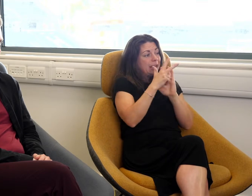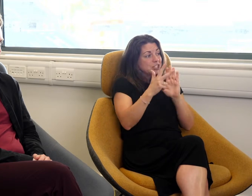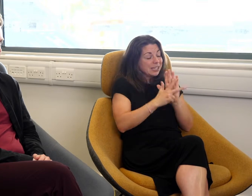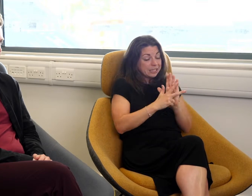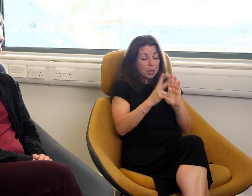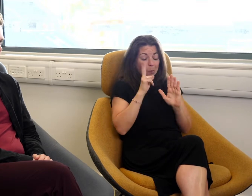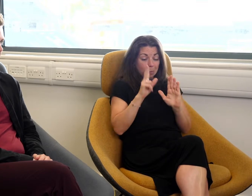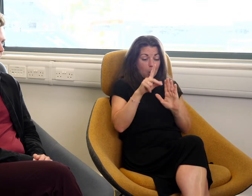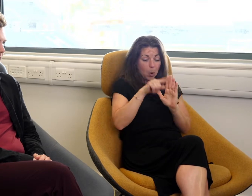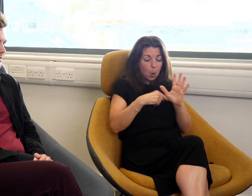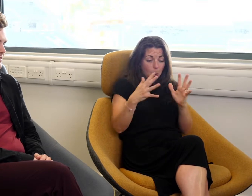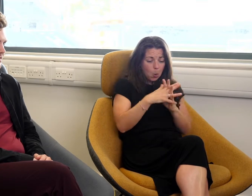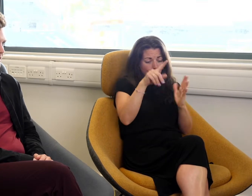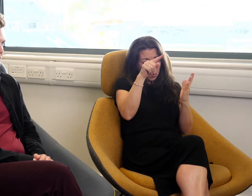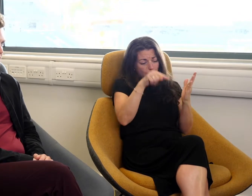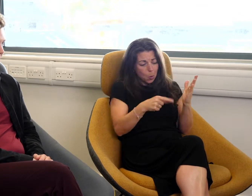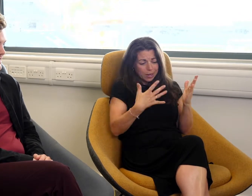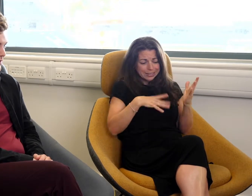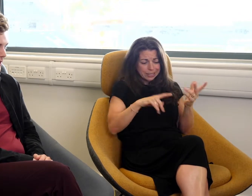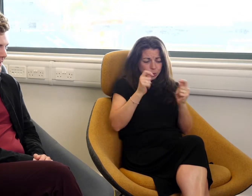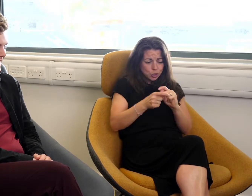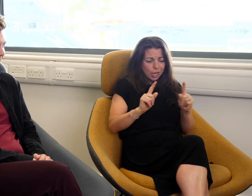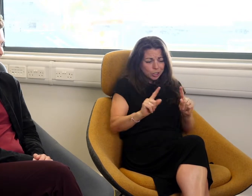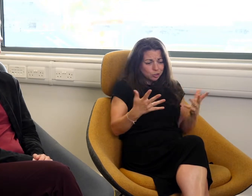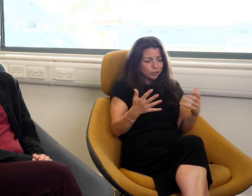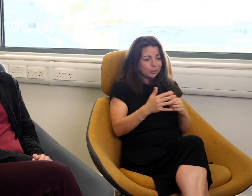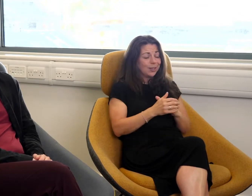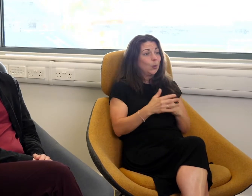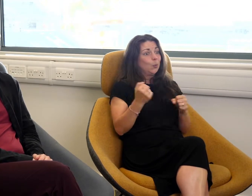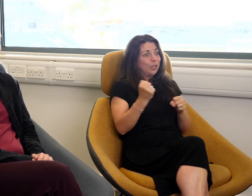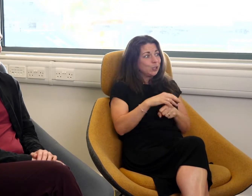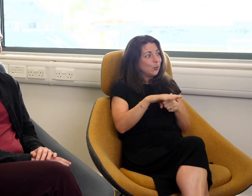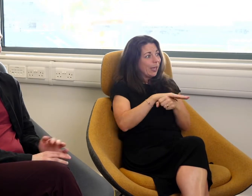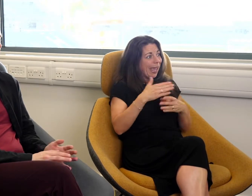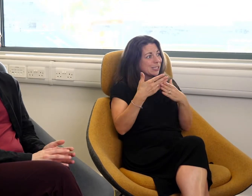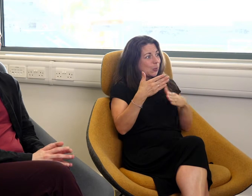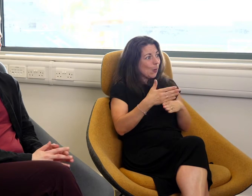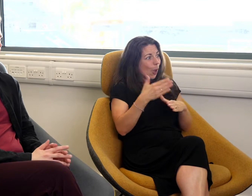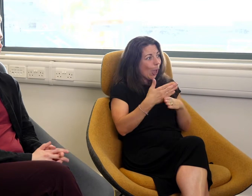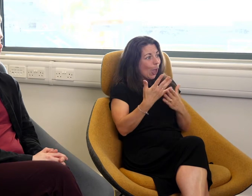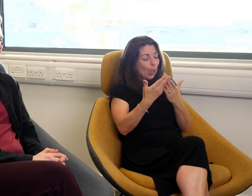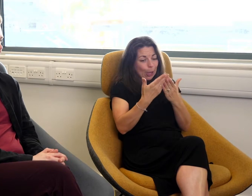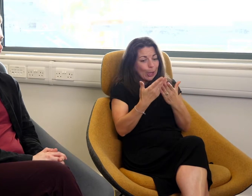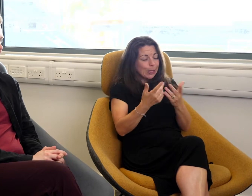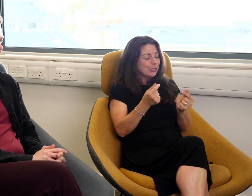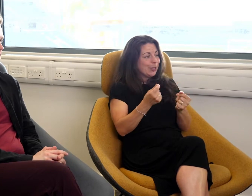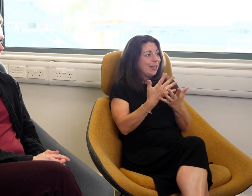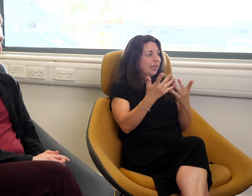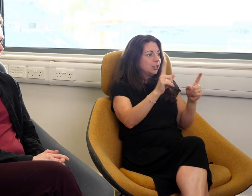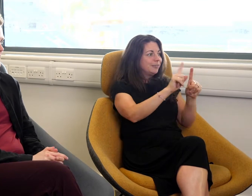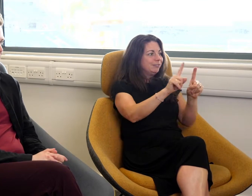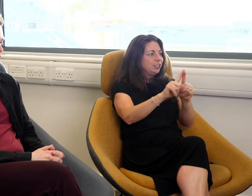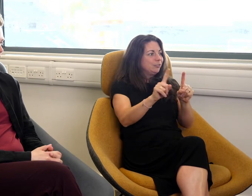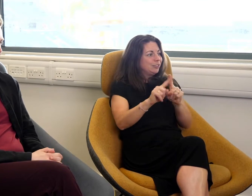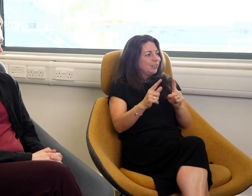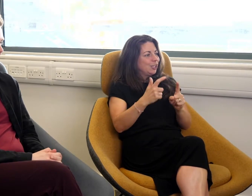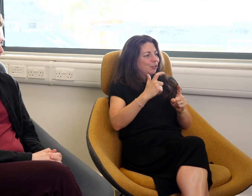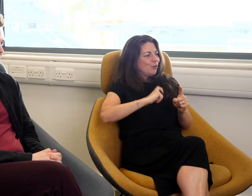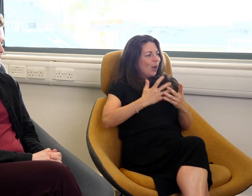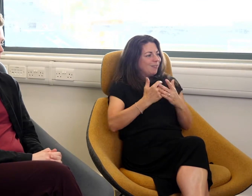areas. And you do casework. So there's just such a variety of things. And I think regardless of what like age someone comes